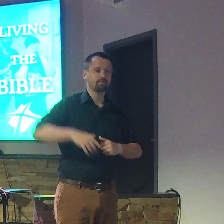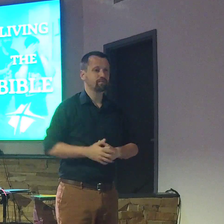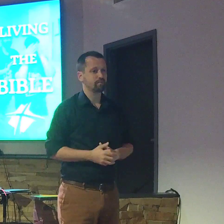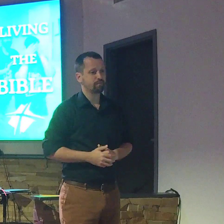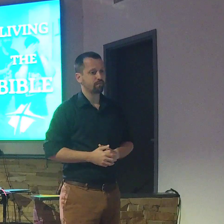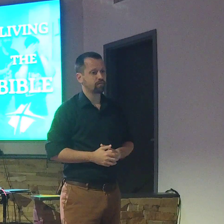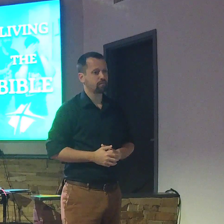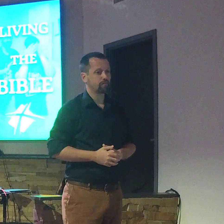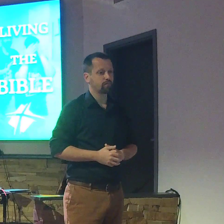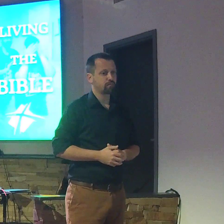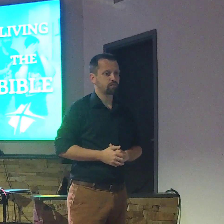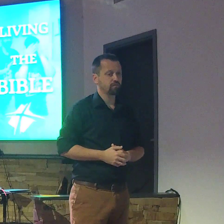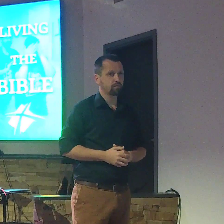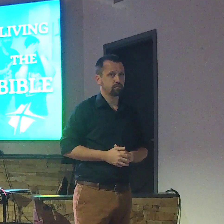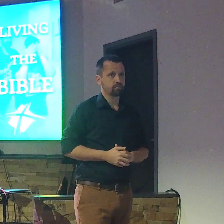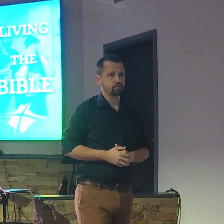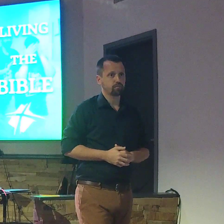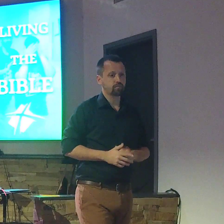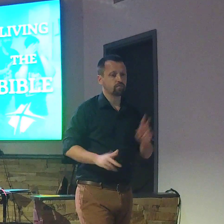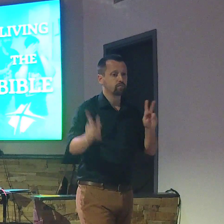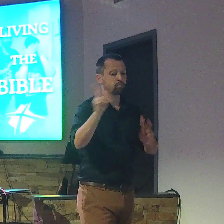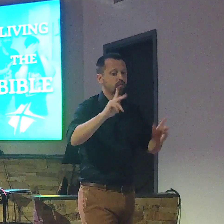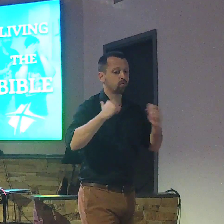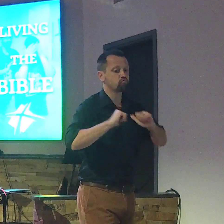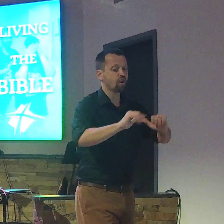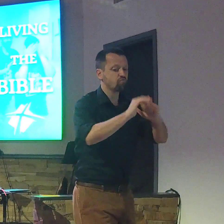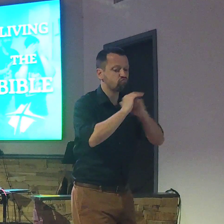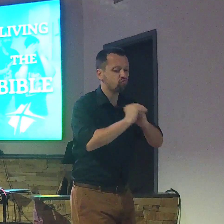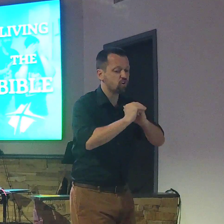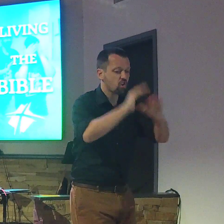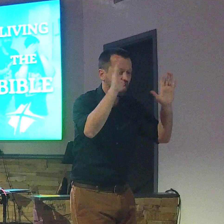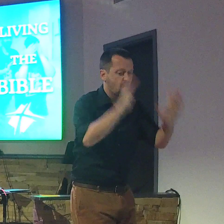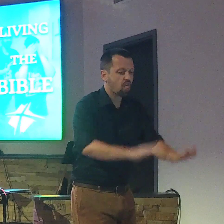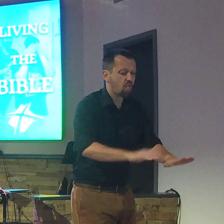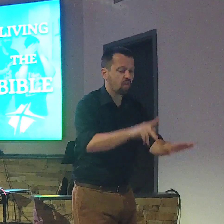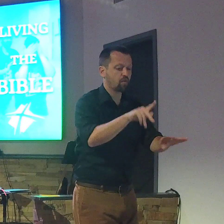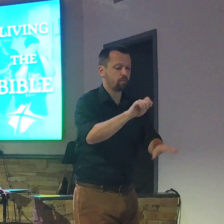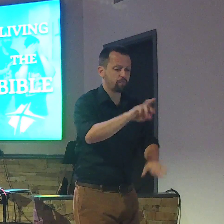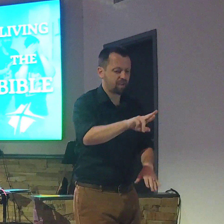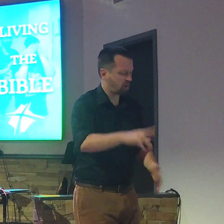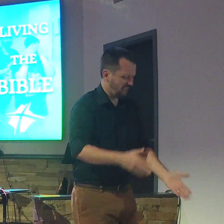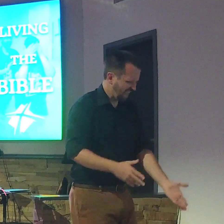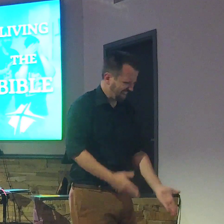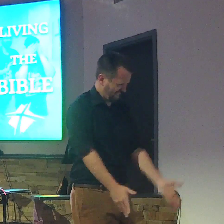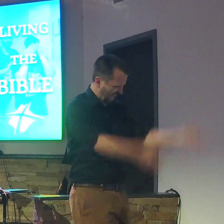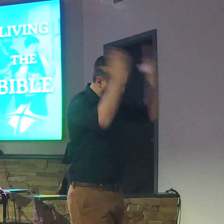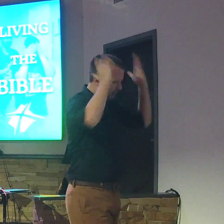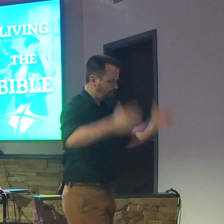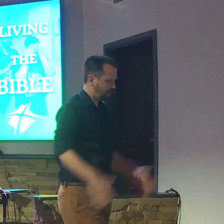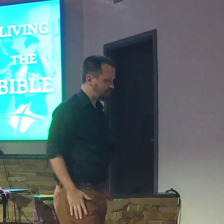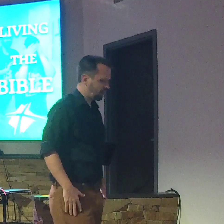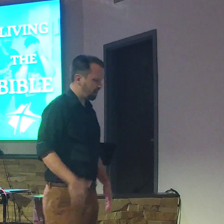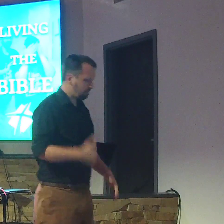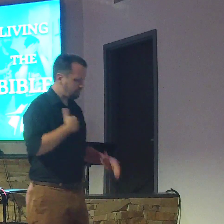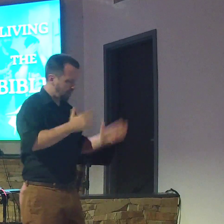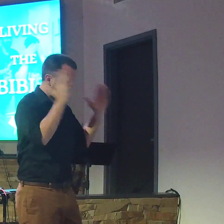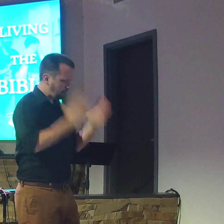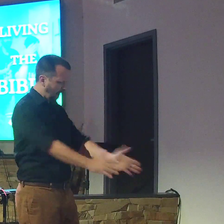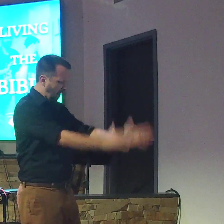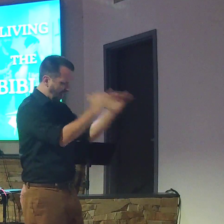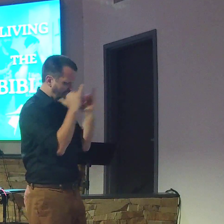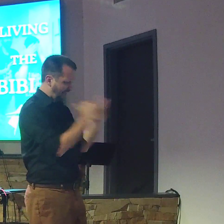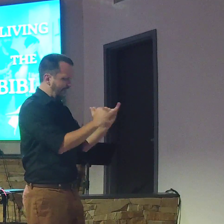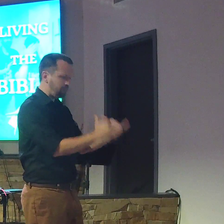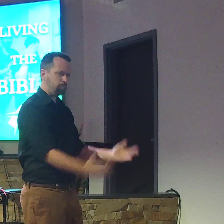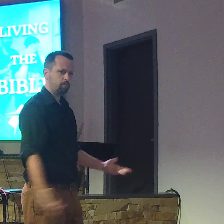God." When people were bowing down and trying to worship Peter, and Peter says, "Get up off your feet, because I'm a like man just as